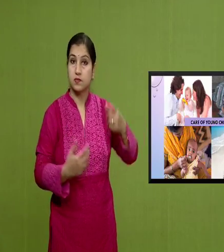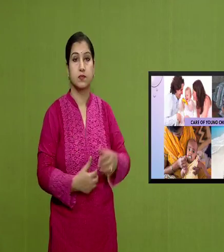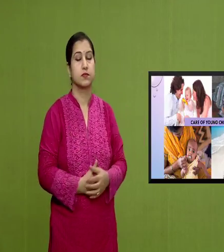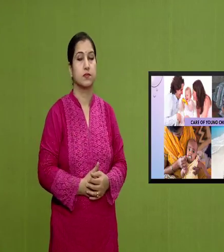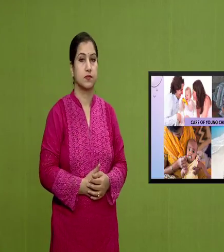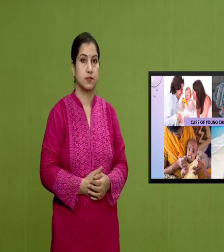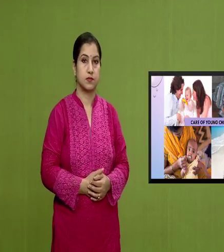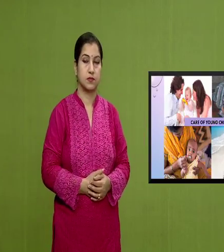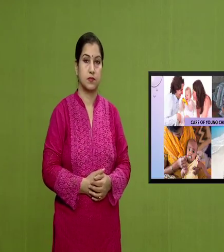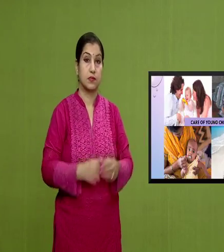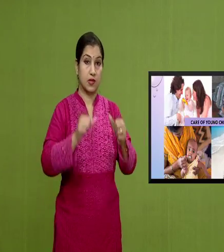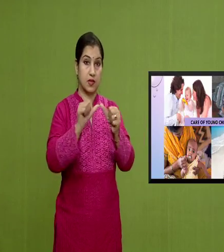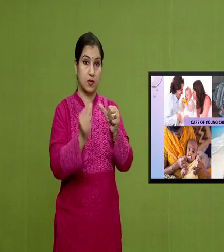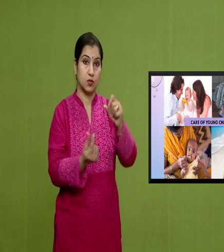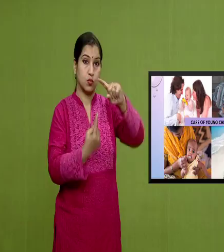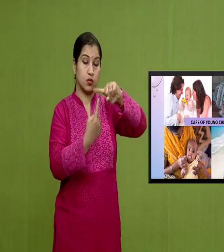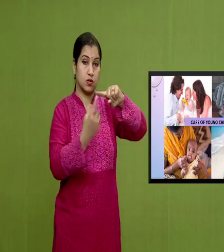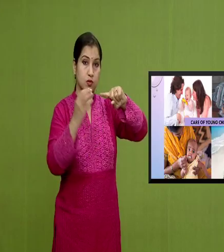autocratic disciplining style,